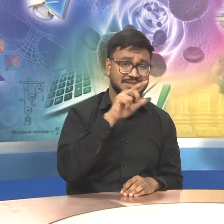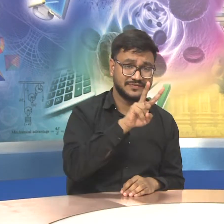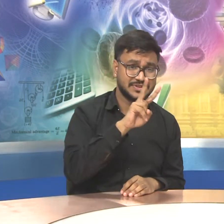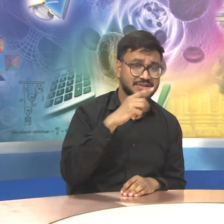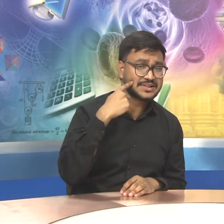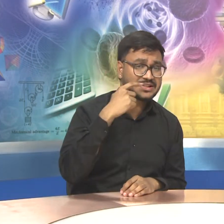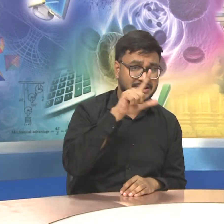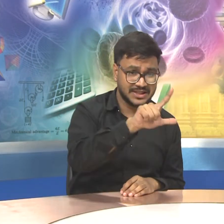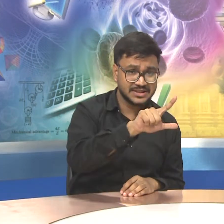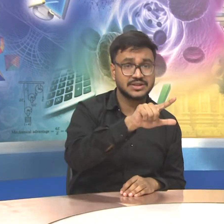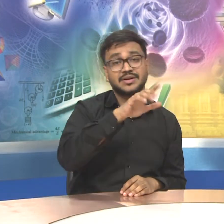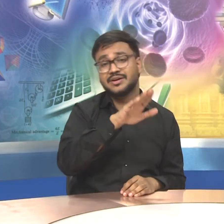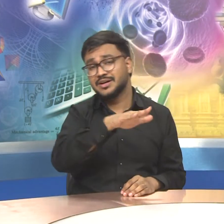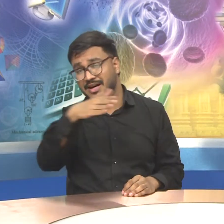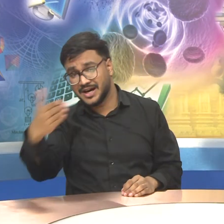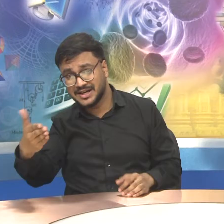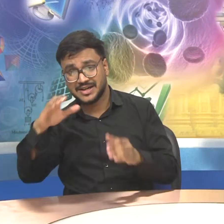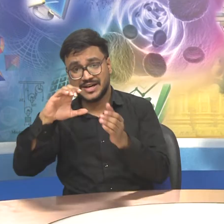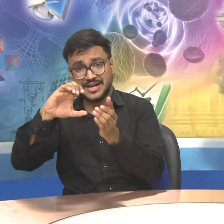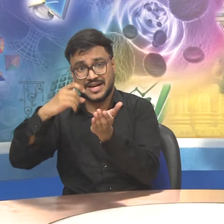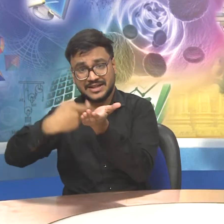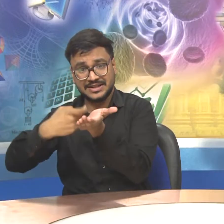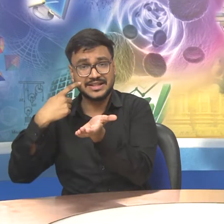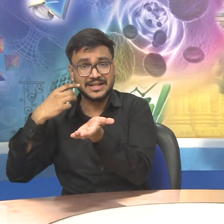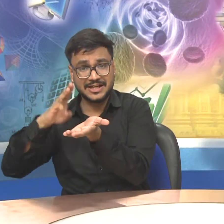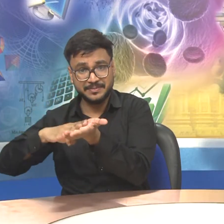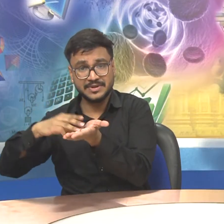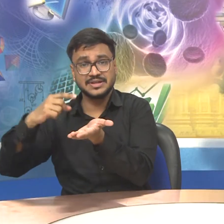Next is civil cases and criminal cases.